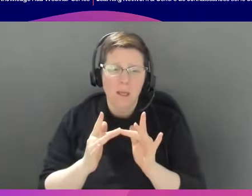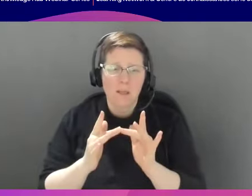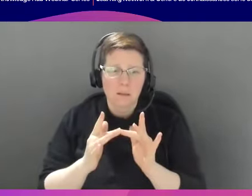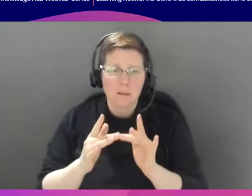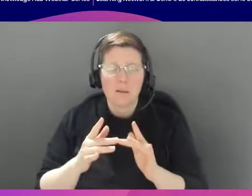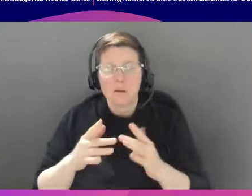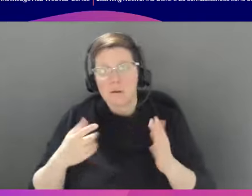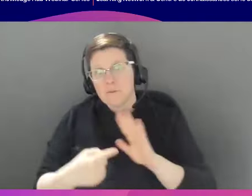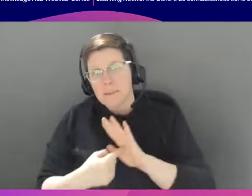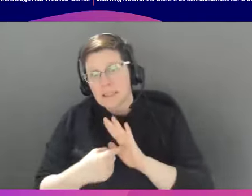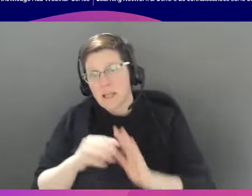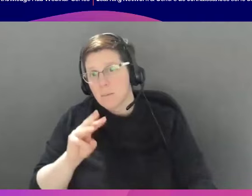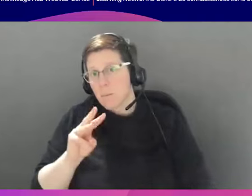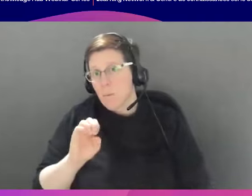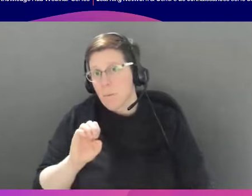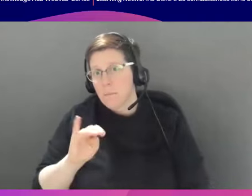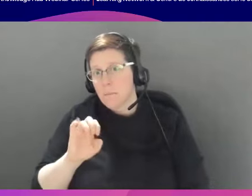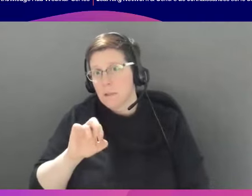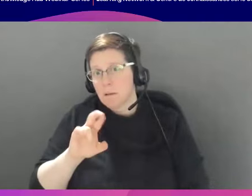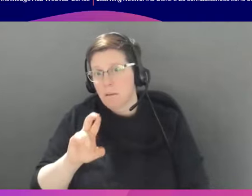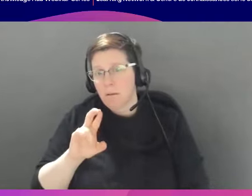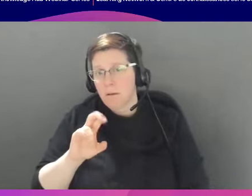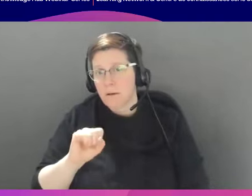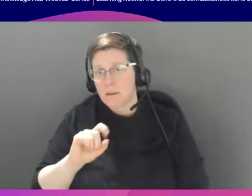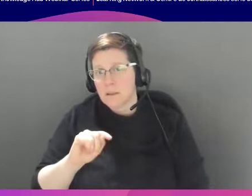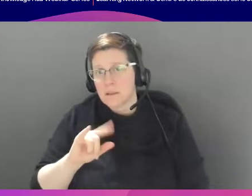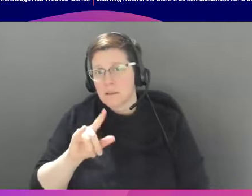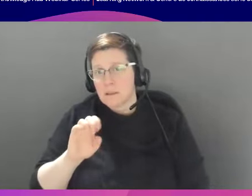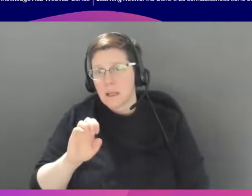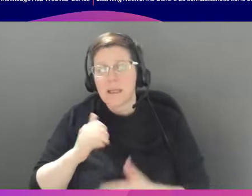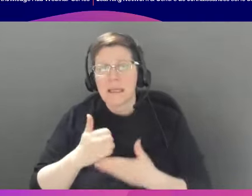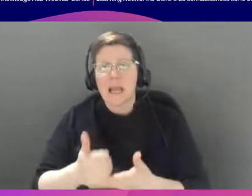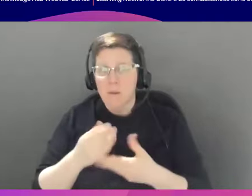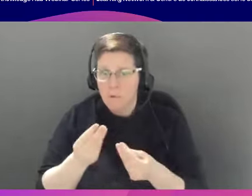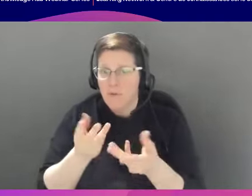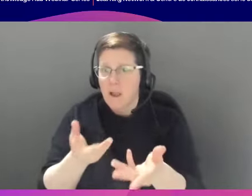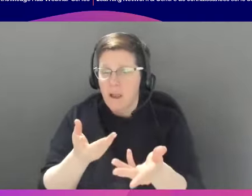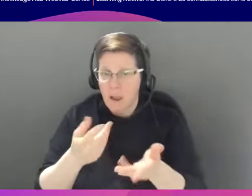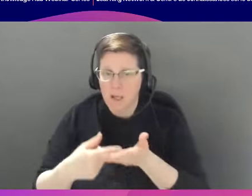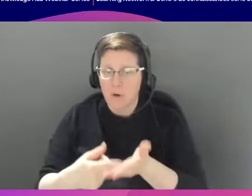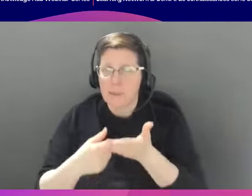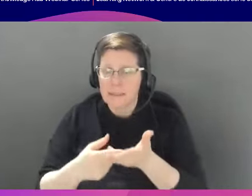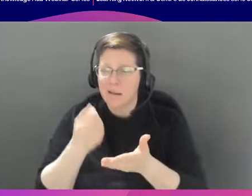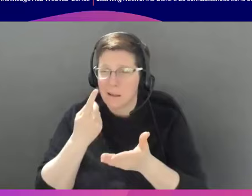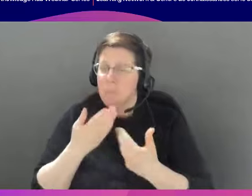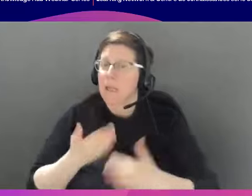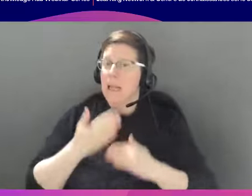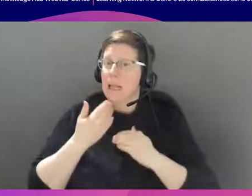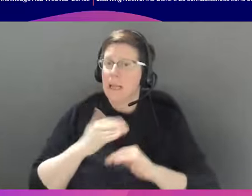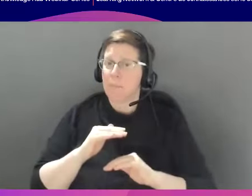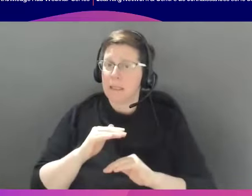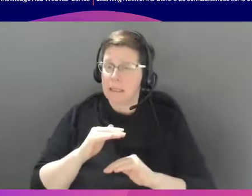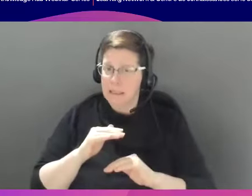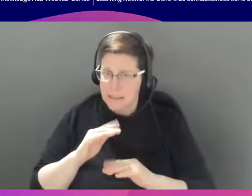like a webinar style, can really help kind of mediate different conversations in a way that's still fruitful, but also protecting